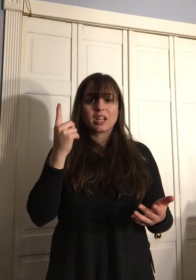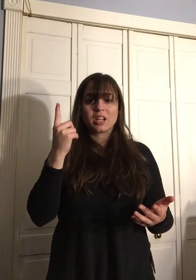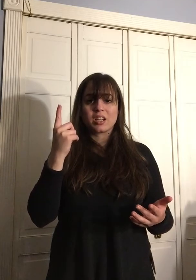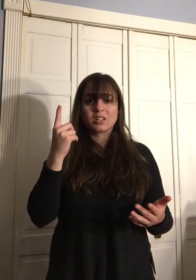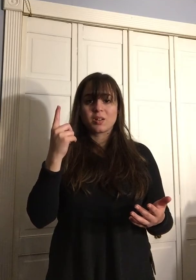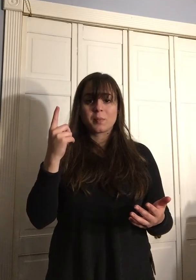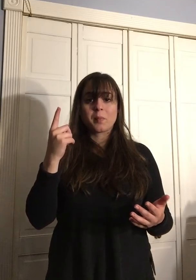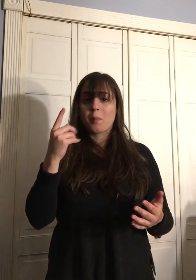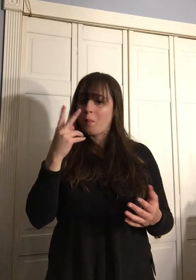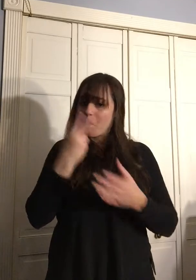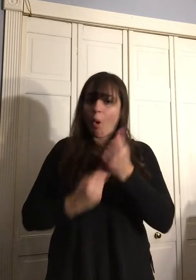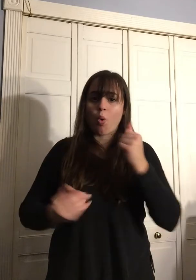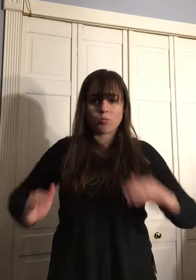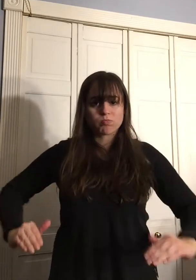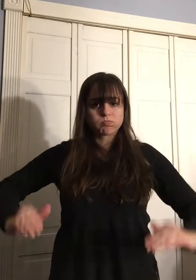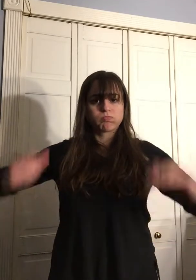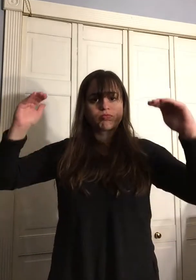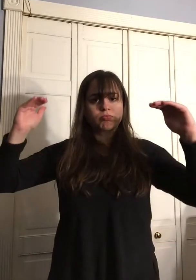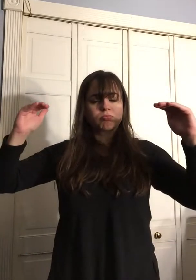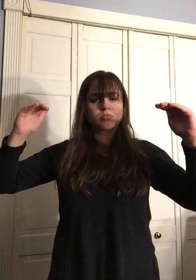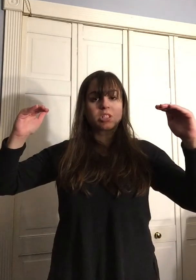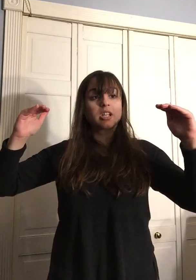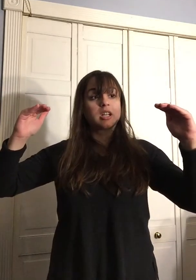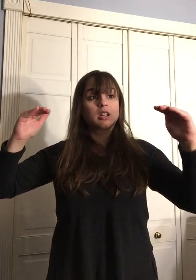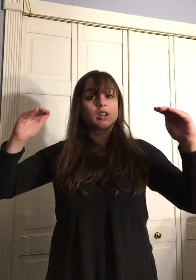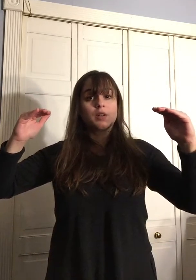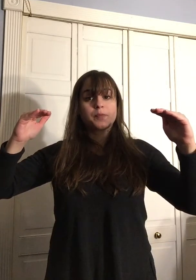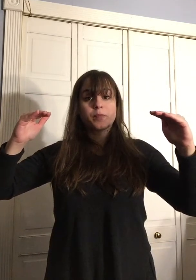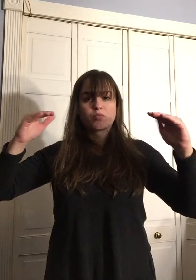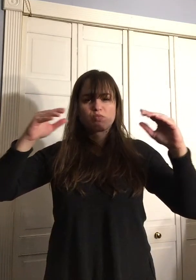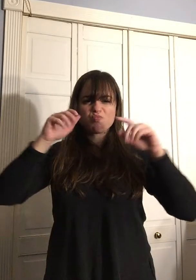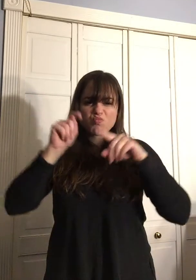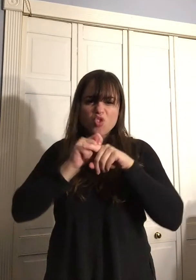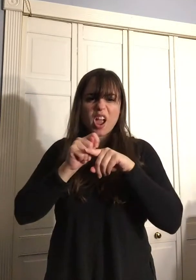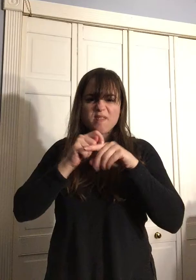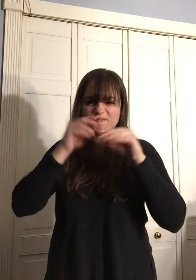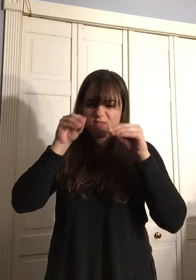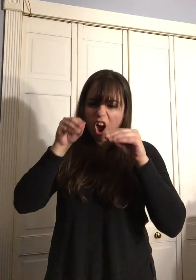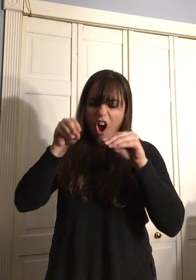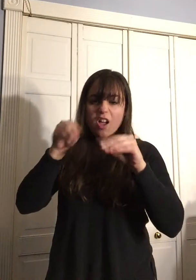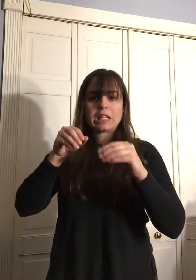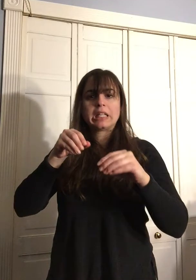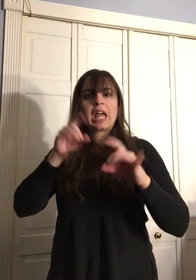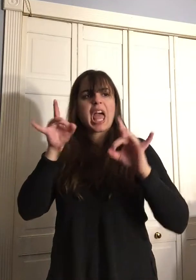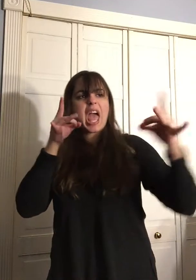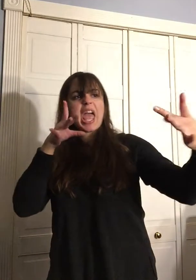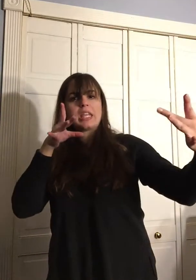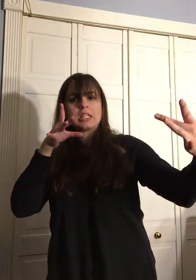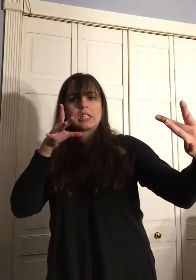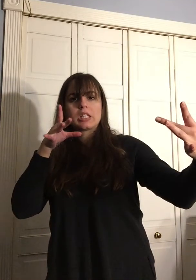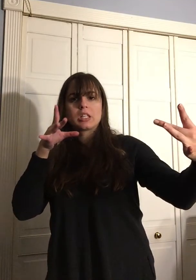was coming from. If these girls grew up learning that we are enemies, it was just natural that they would hate